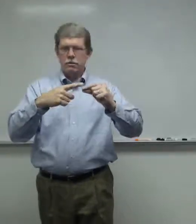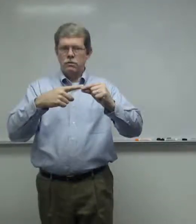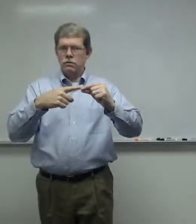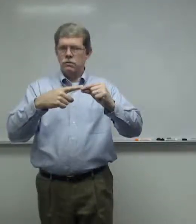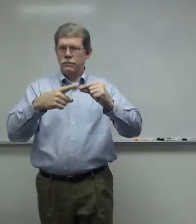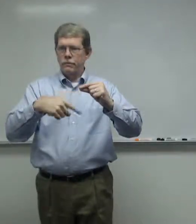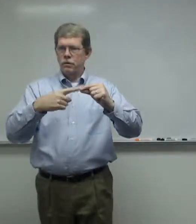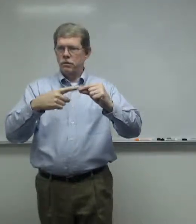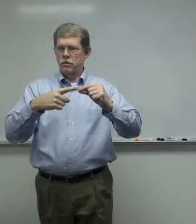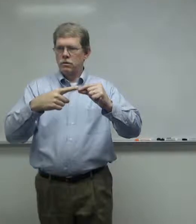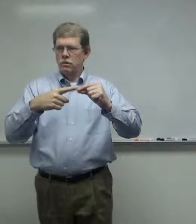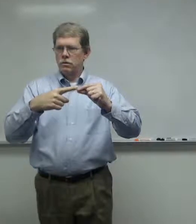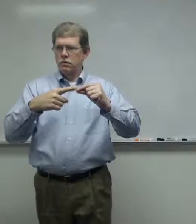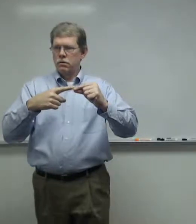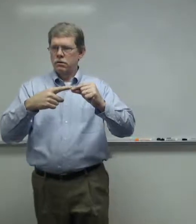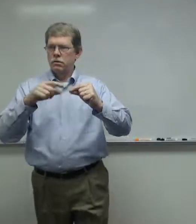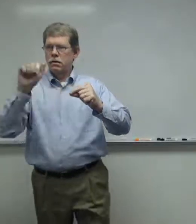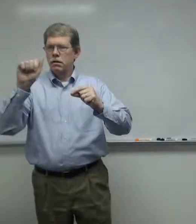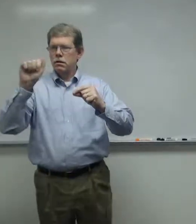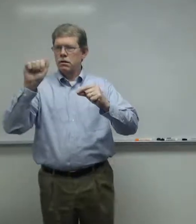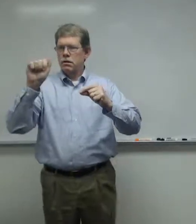And when, do you remember this sign?